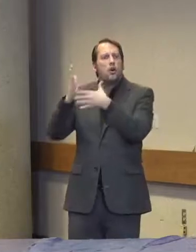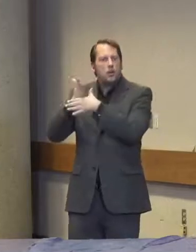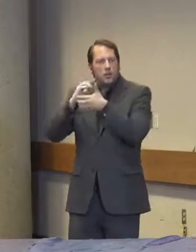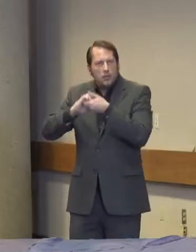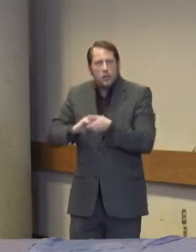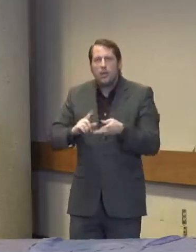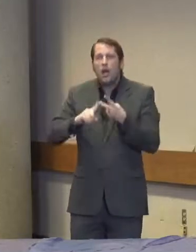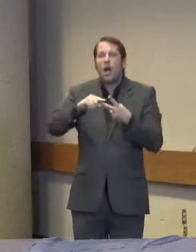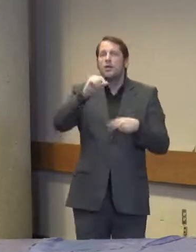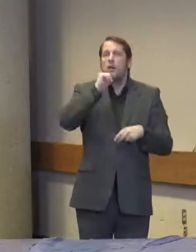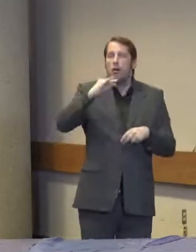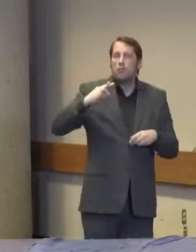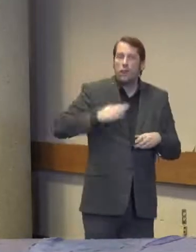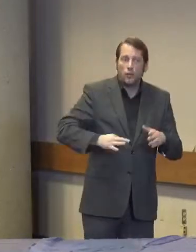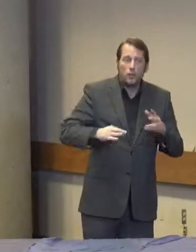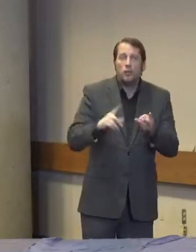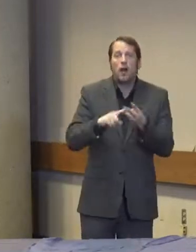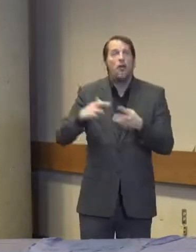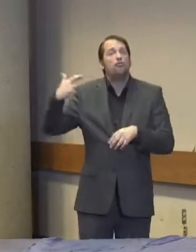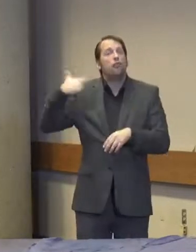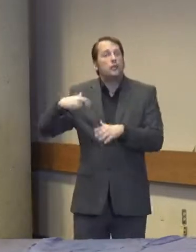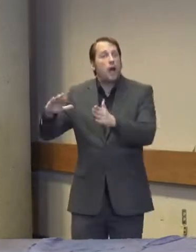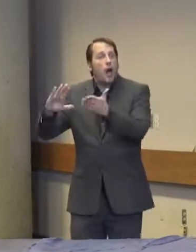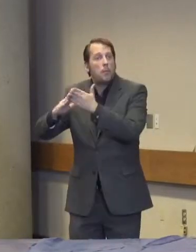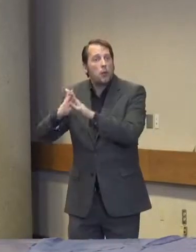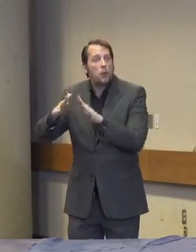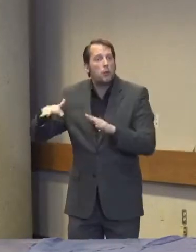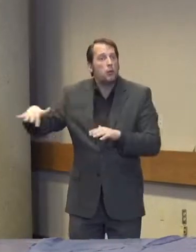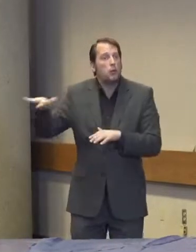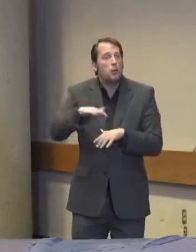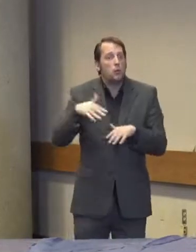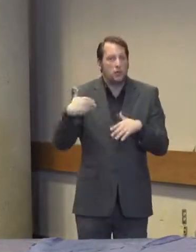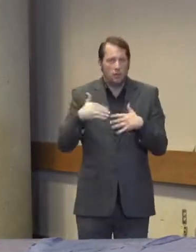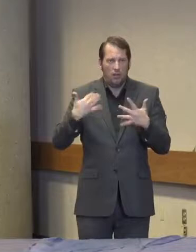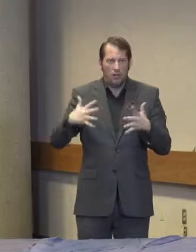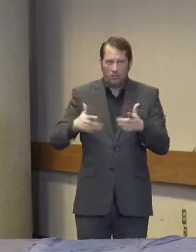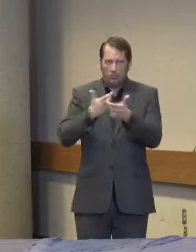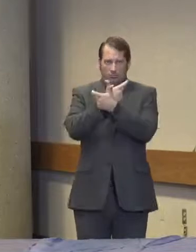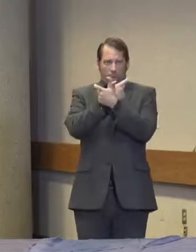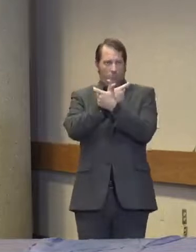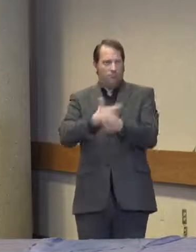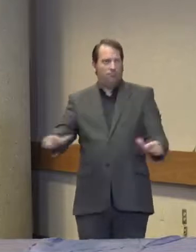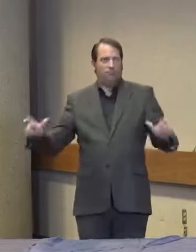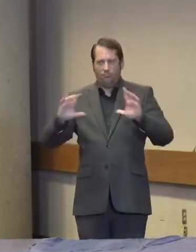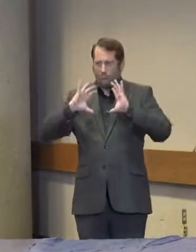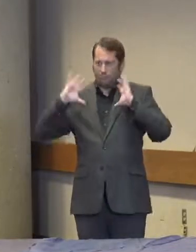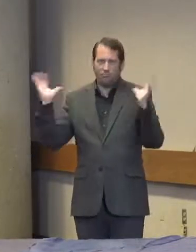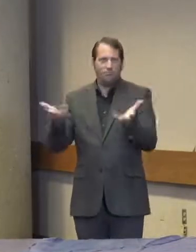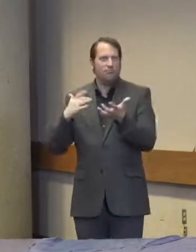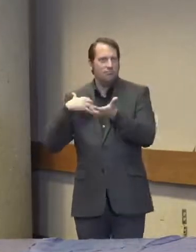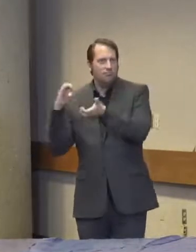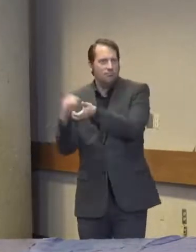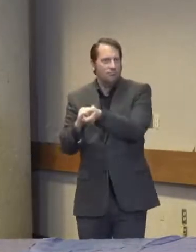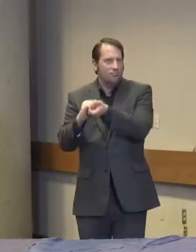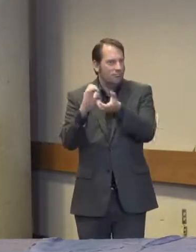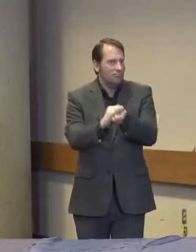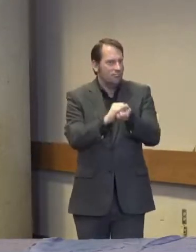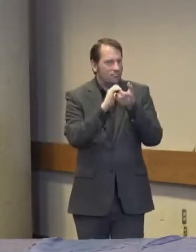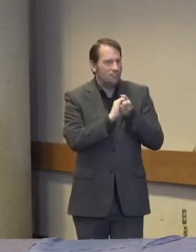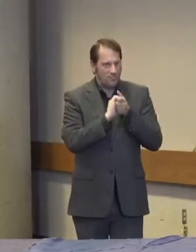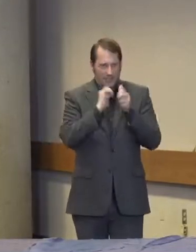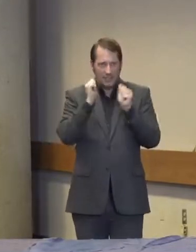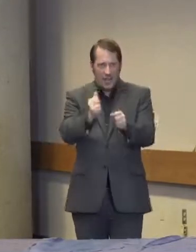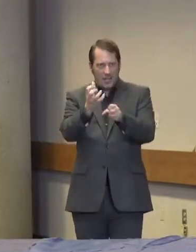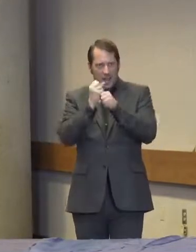have a really great group that comes together, that partners together to make sure that we receive those donations, those volunteering